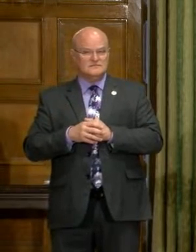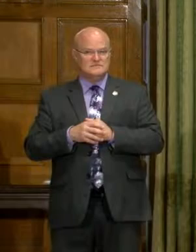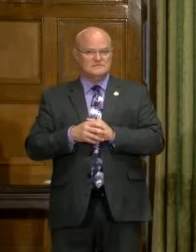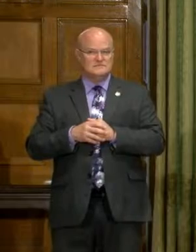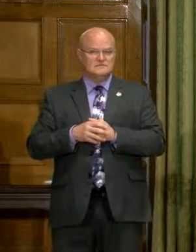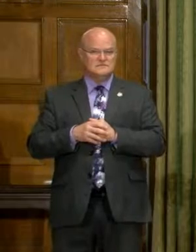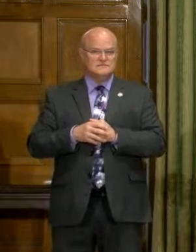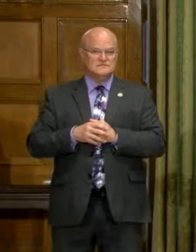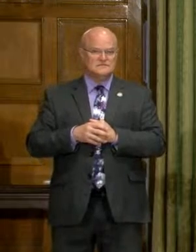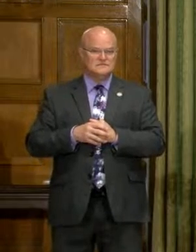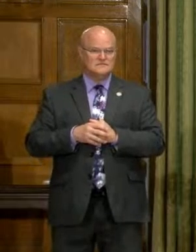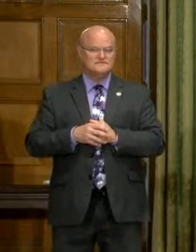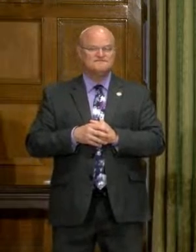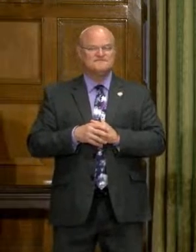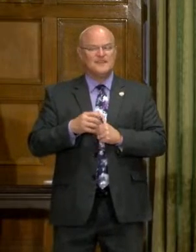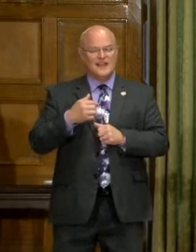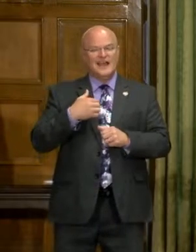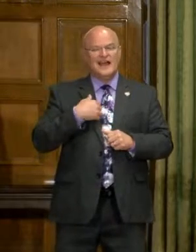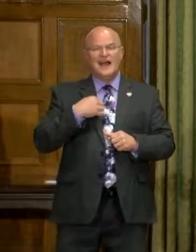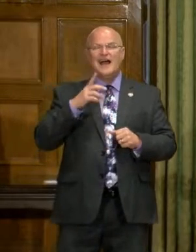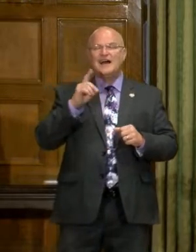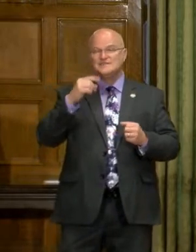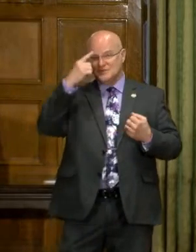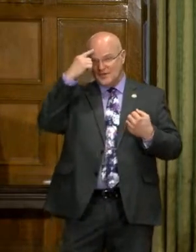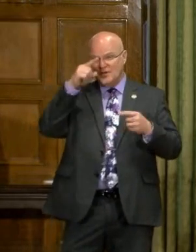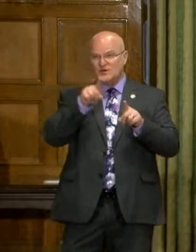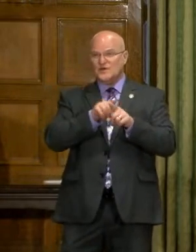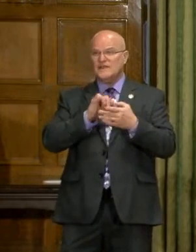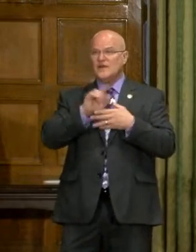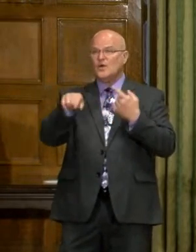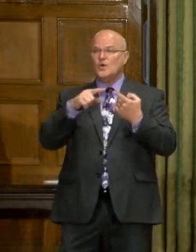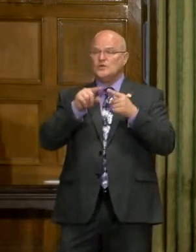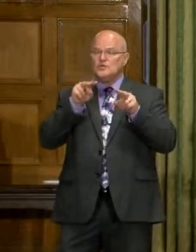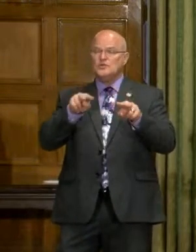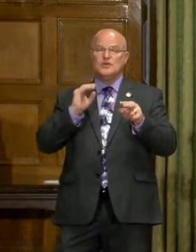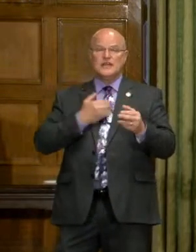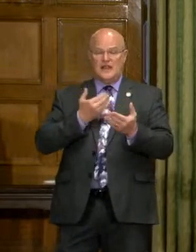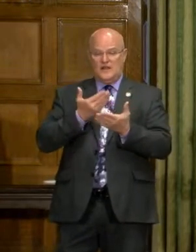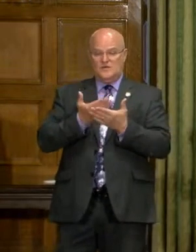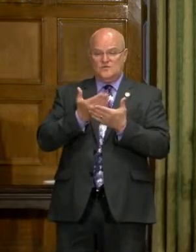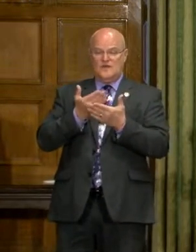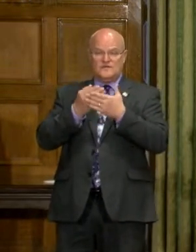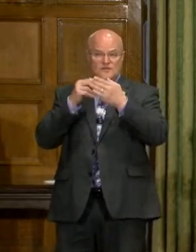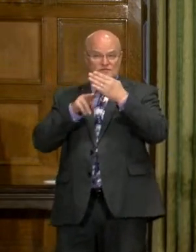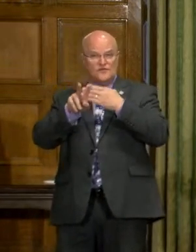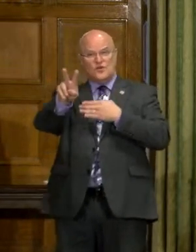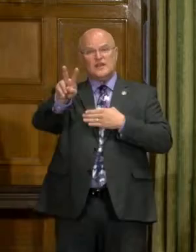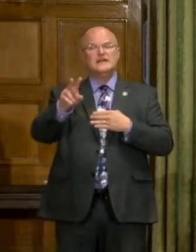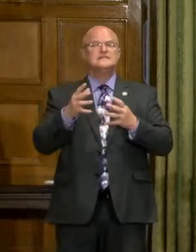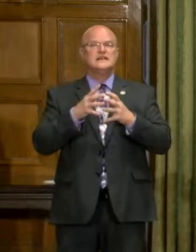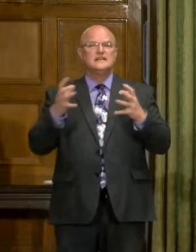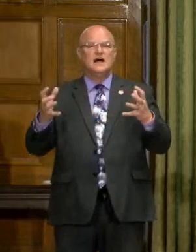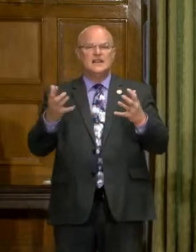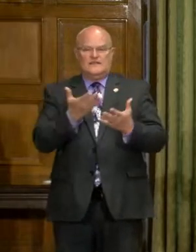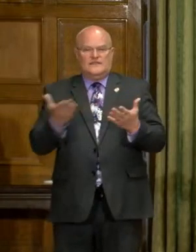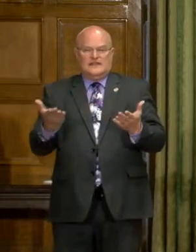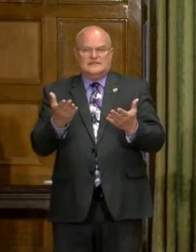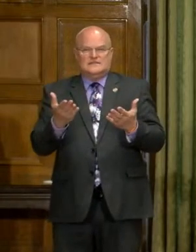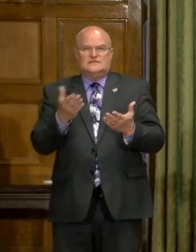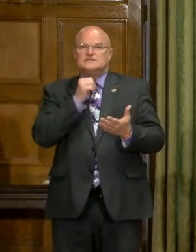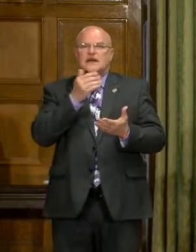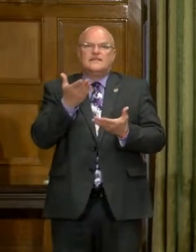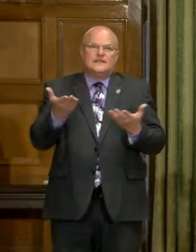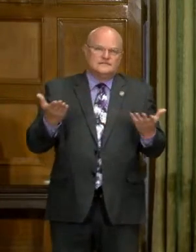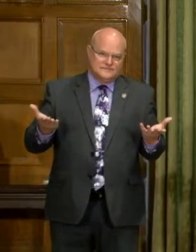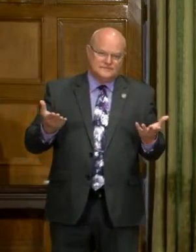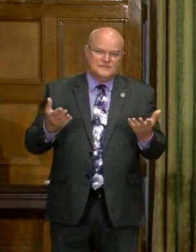of a... You know, I do agree that when you look at our revenue forecast, there's a lot of unpredictability to